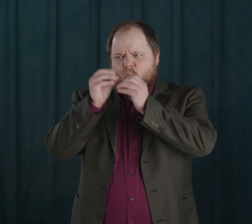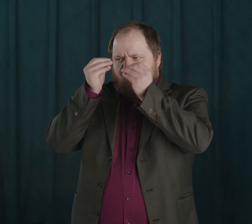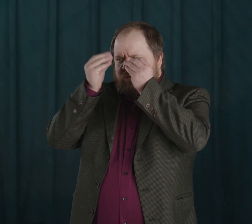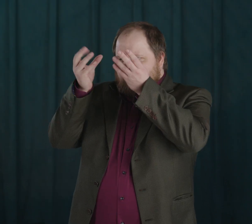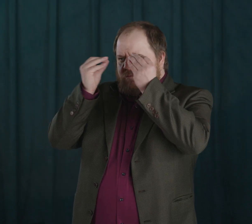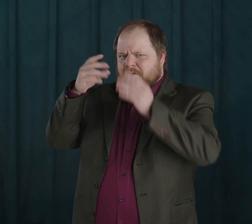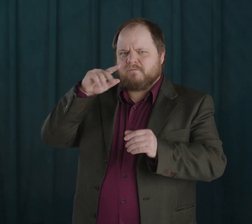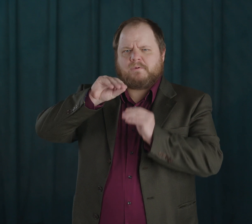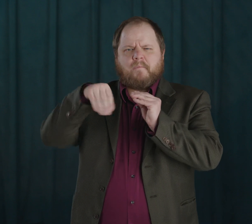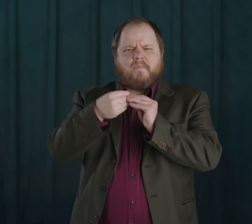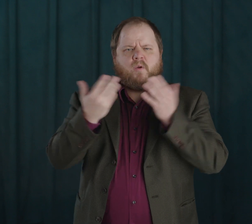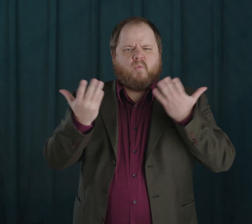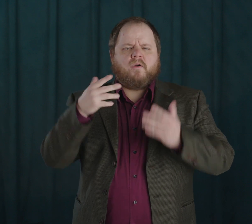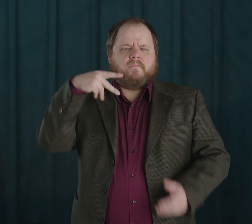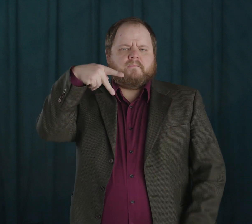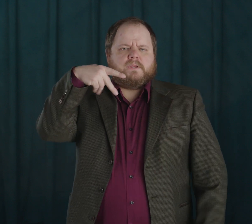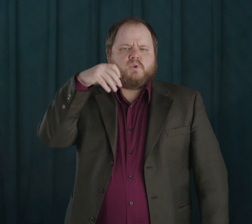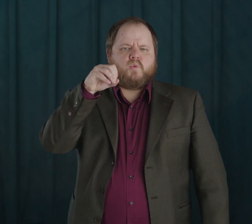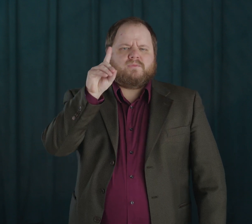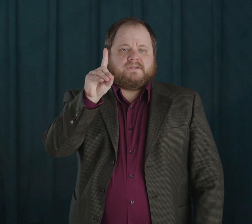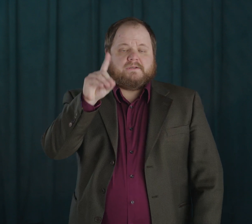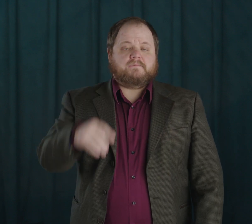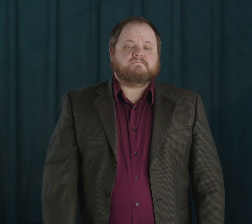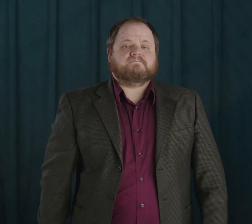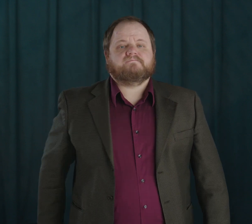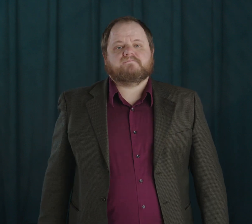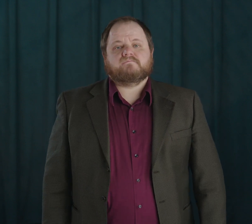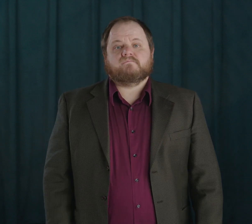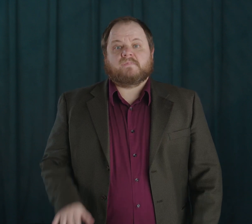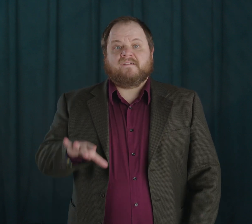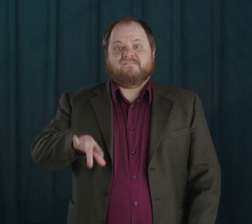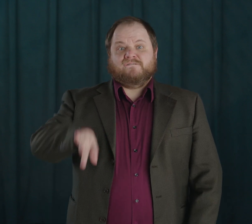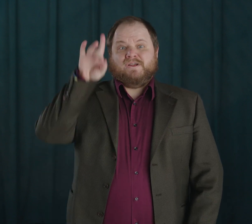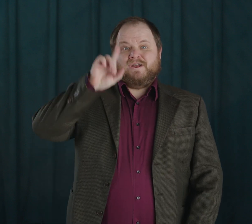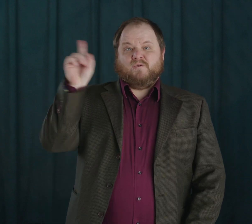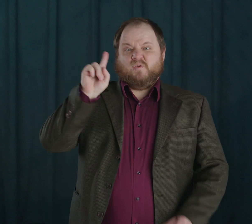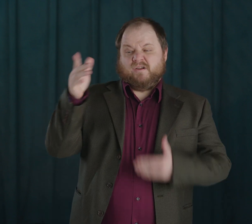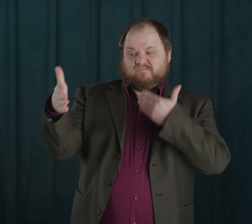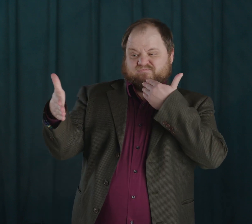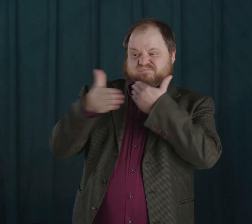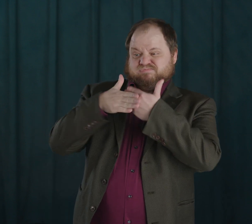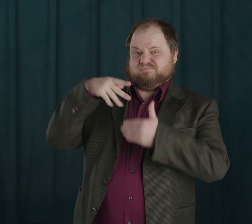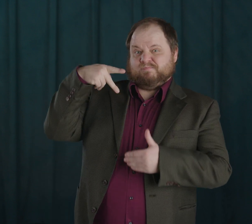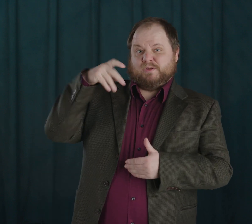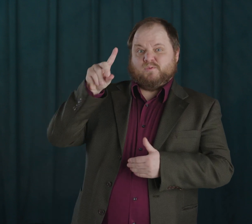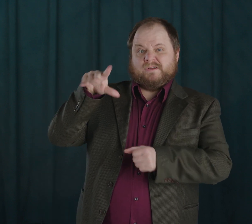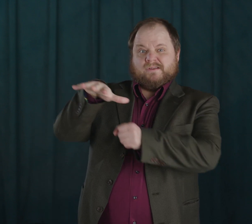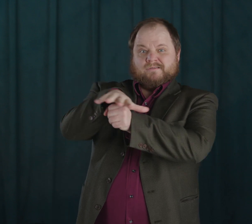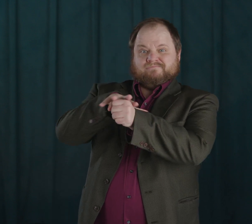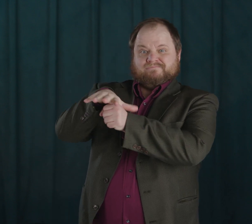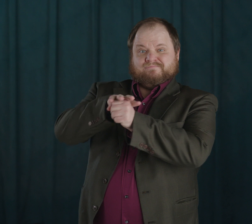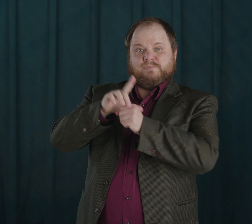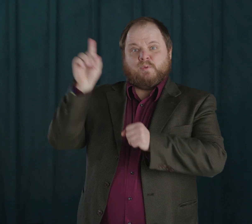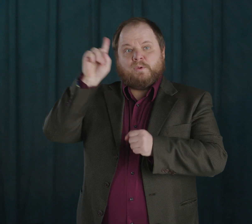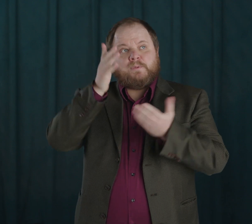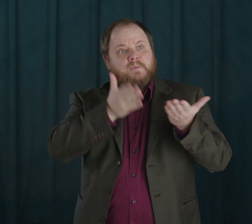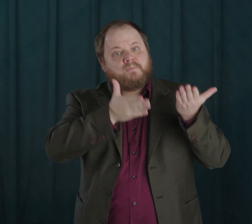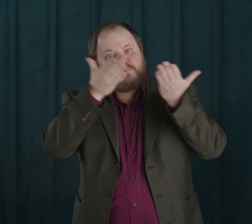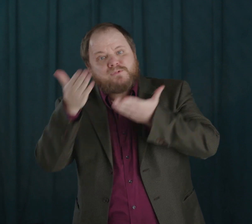Where to get info about a pod. To find out where the nearest pod is located and what you should bring, check your local